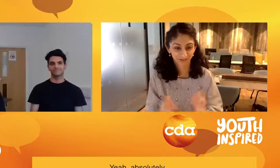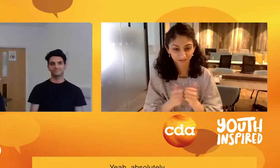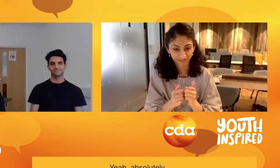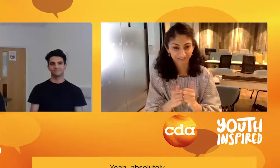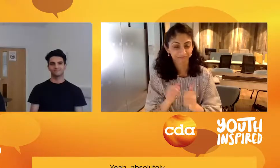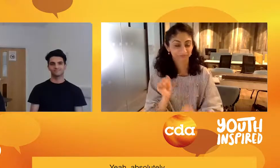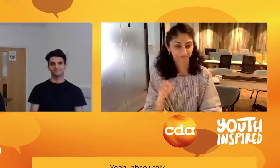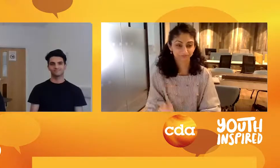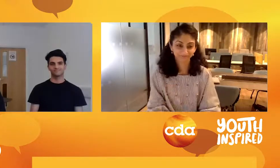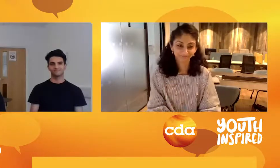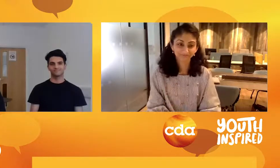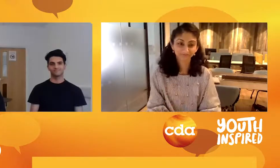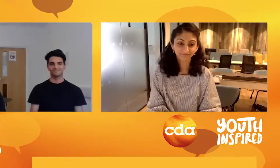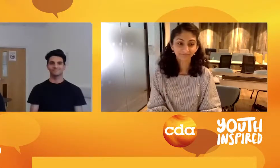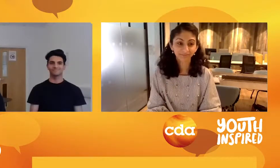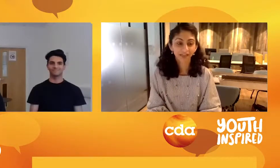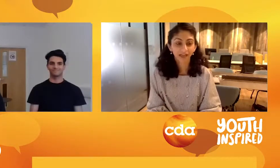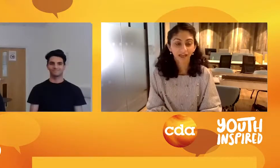Yeah, absolutely.